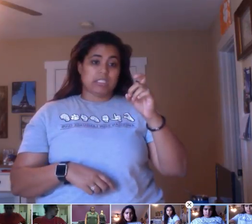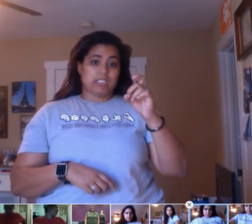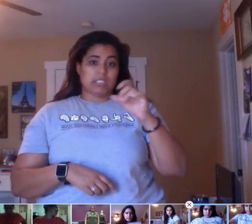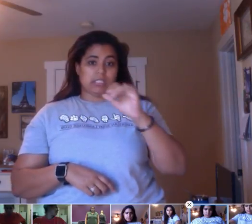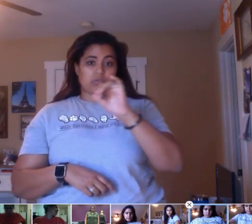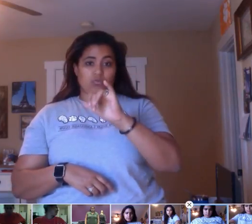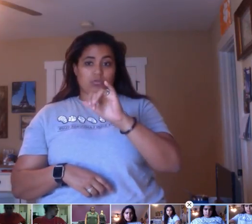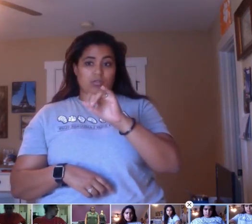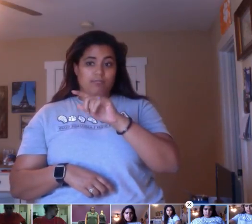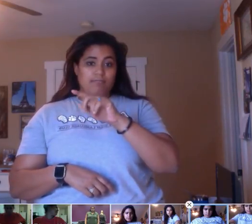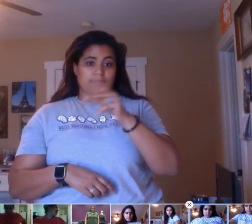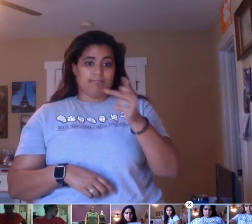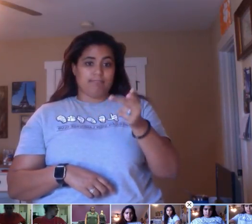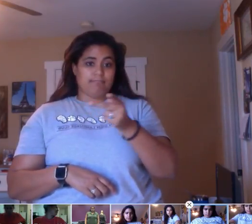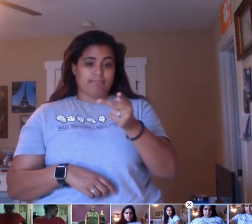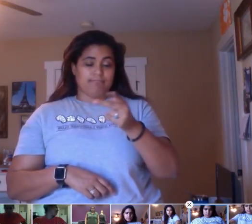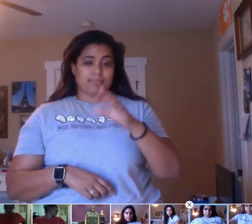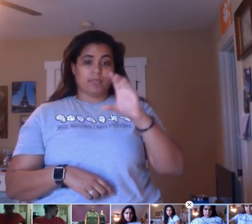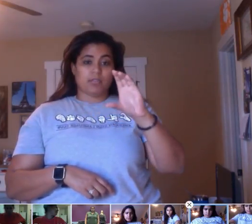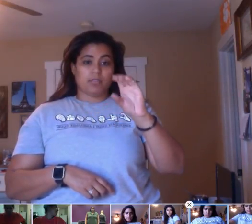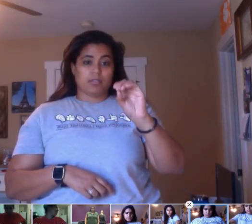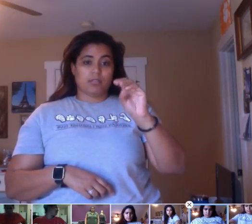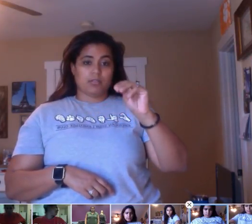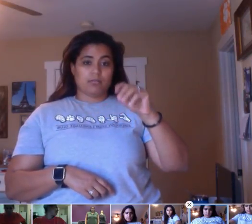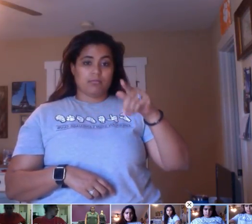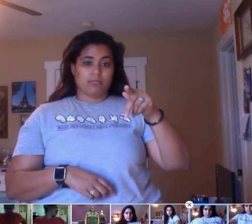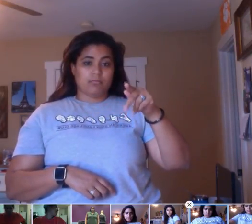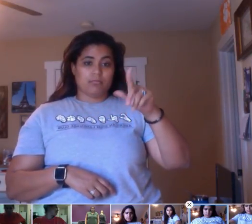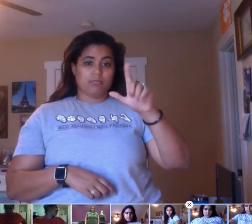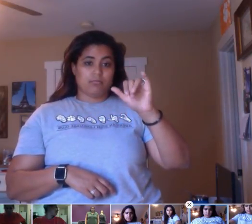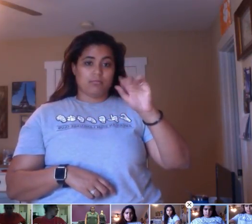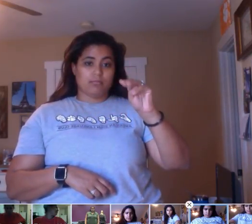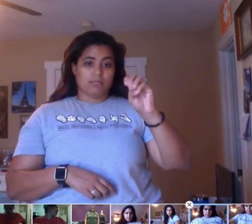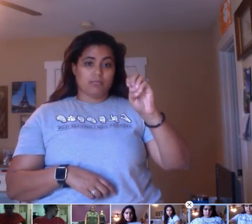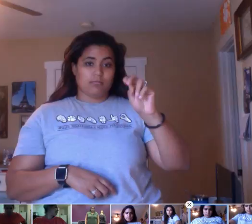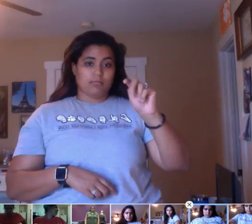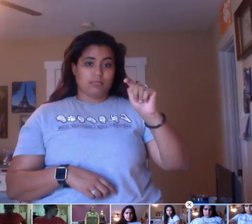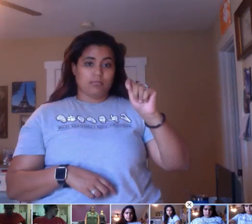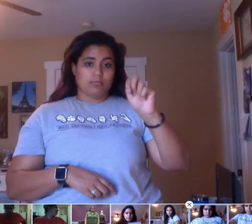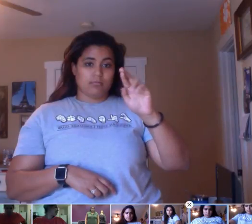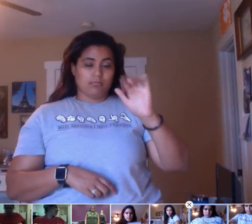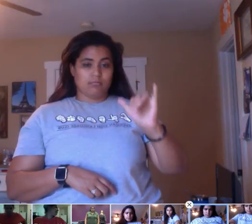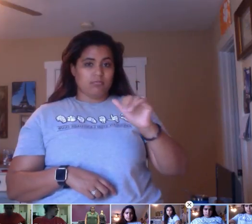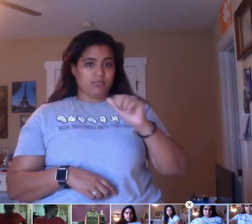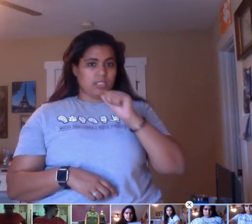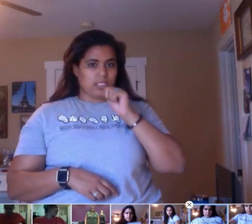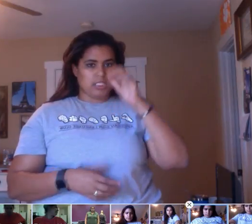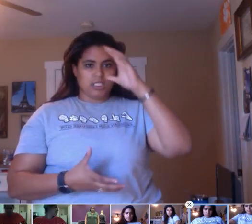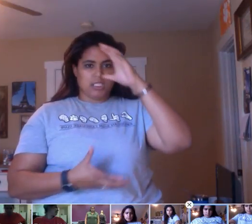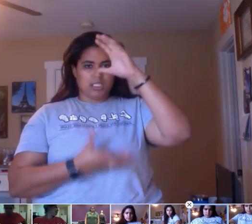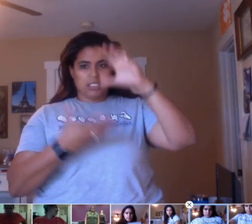degrees. And so X and Y, they both are complementary.